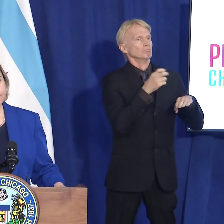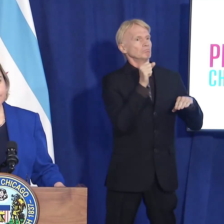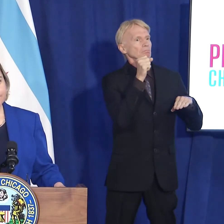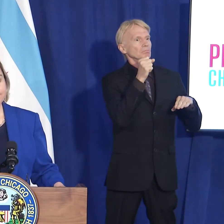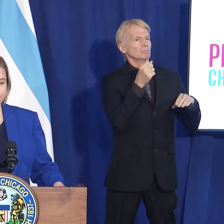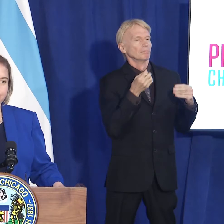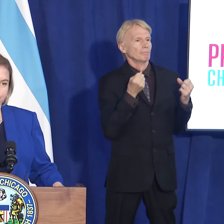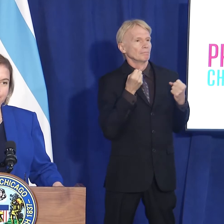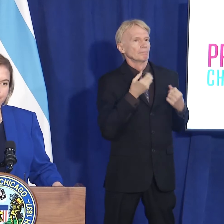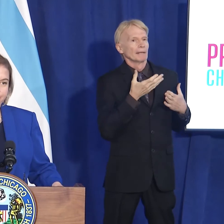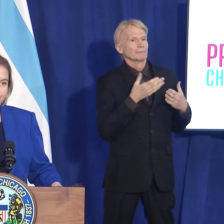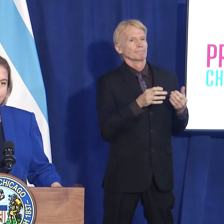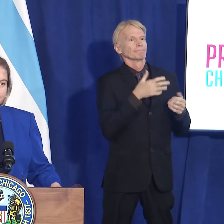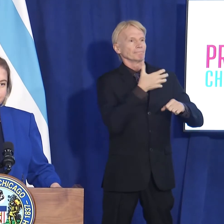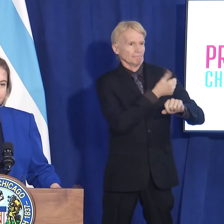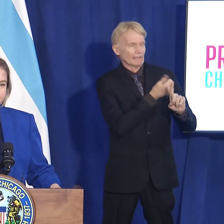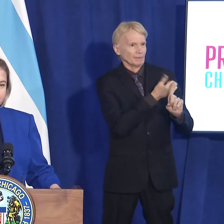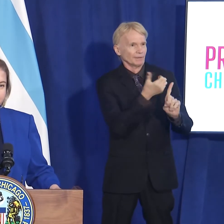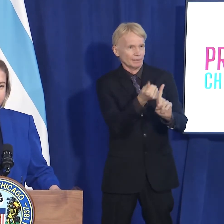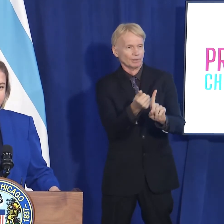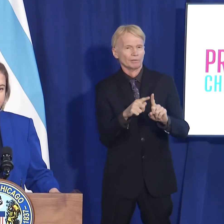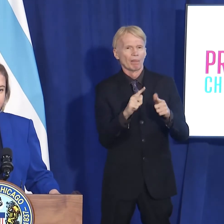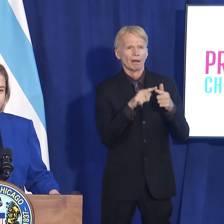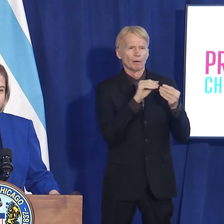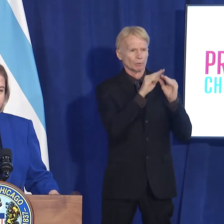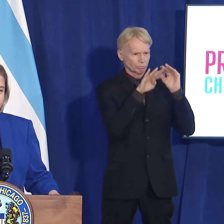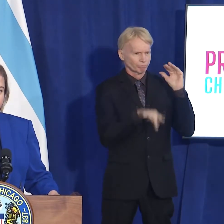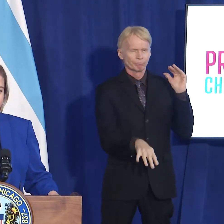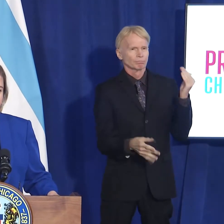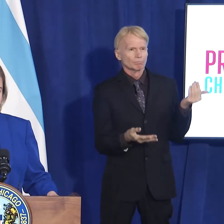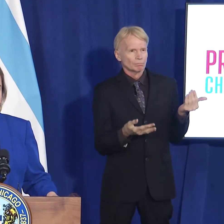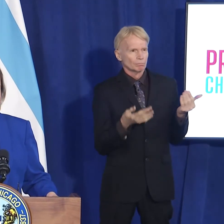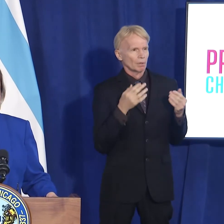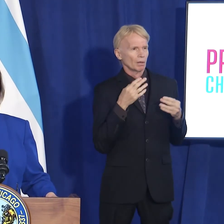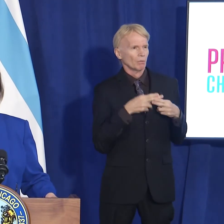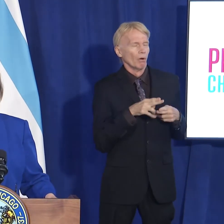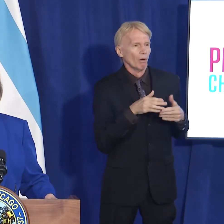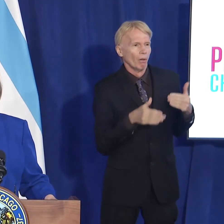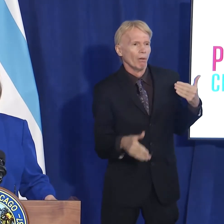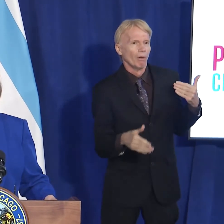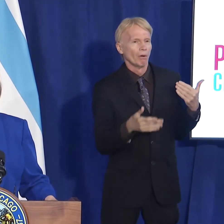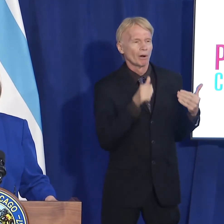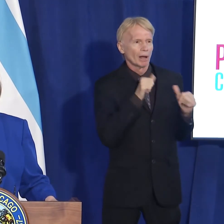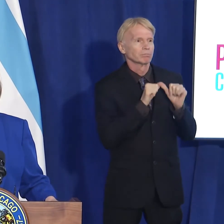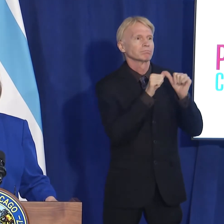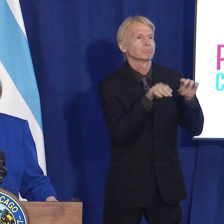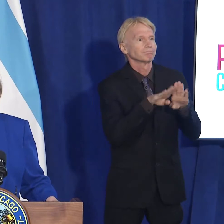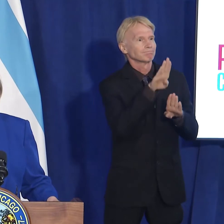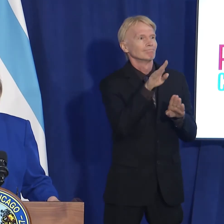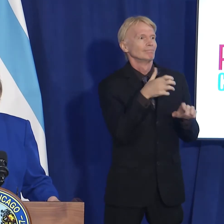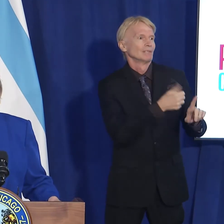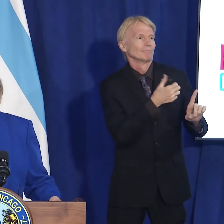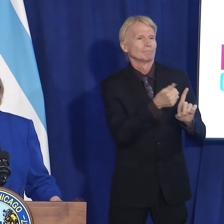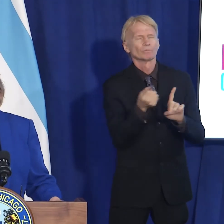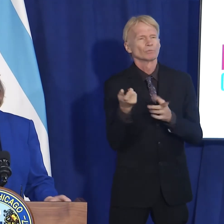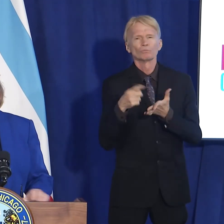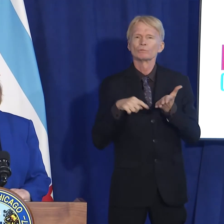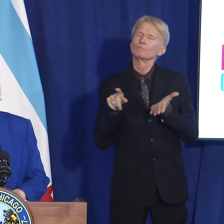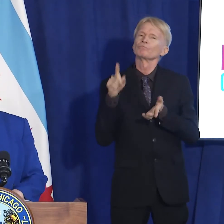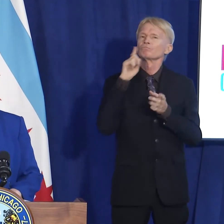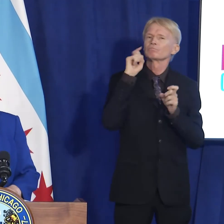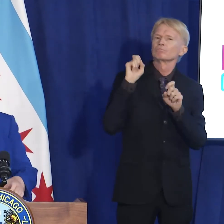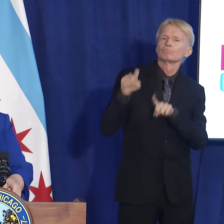numbers went down shortly after. Does that concern you here? And what have you seen in Chicago in terms of the effectiveness of incentives?